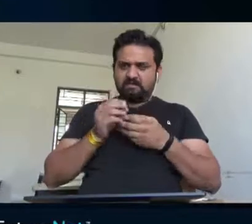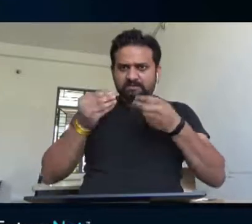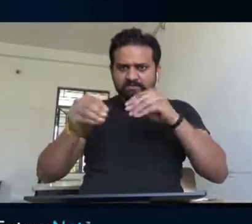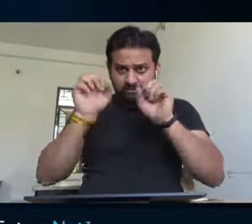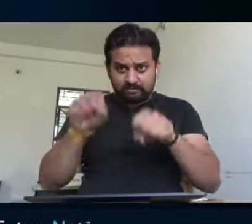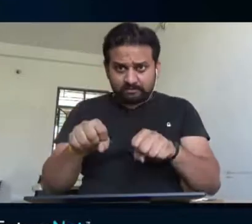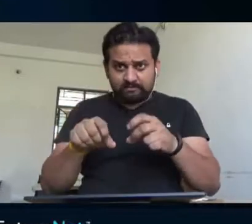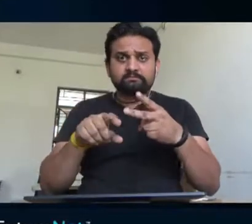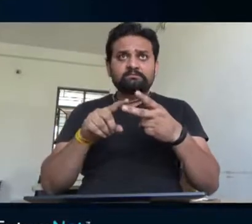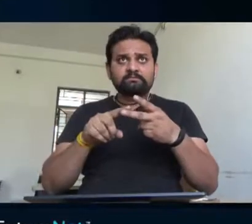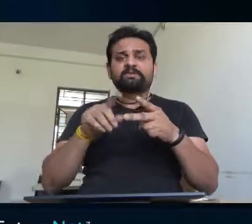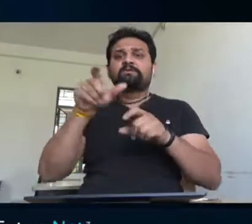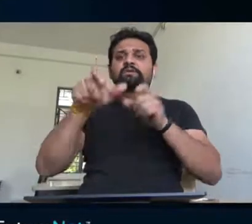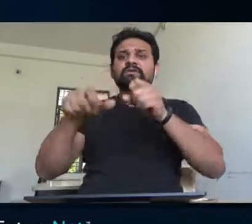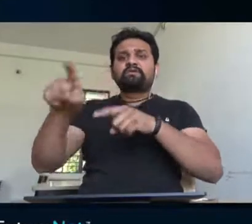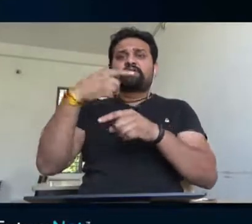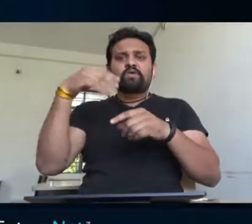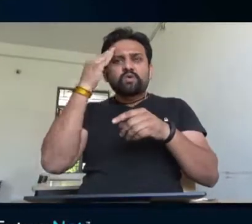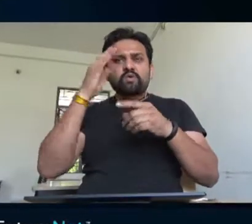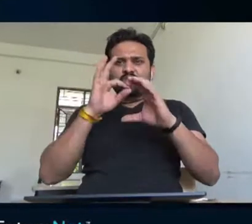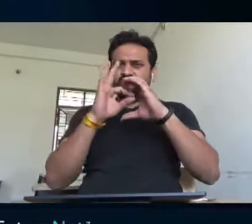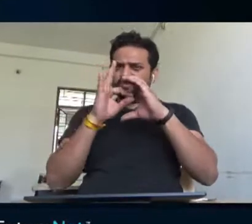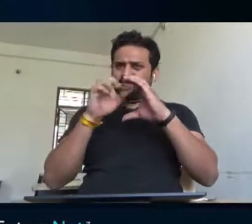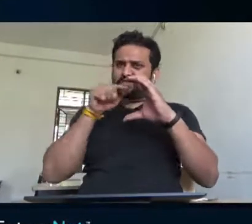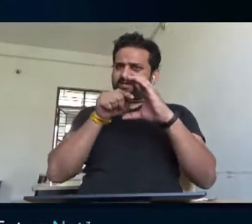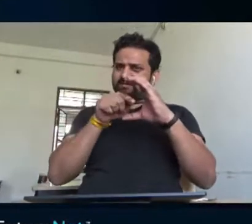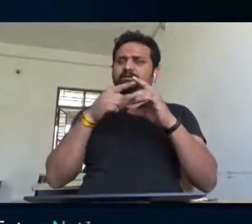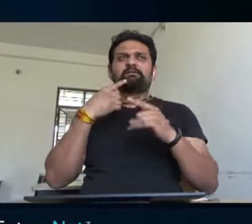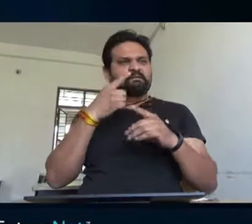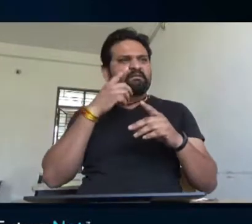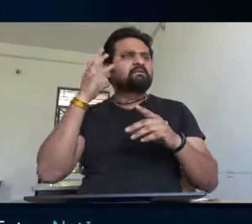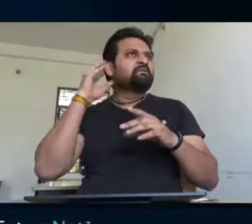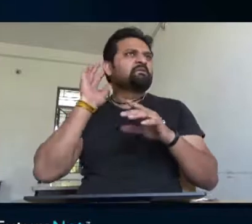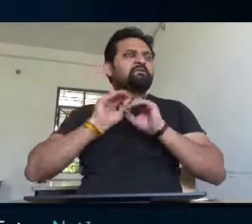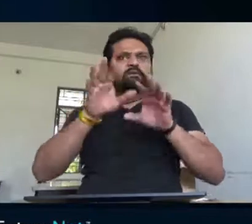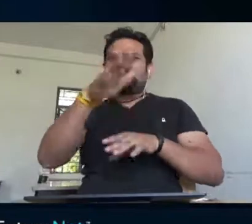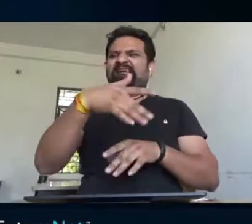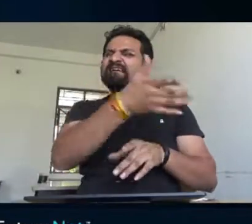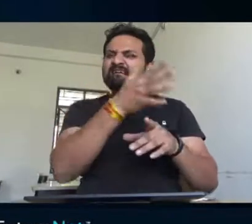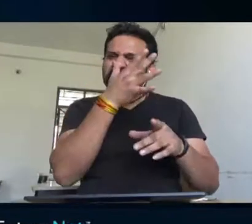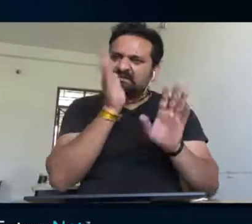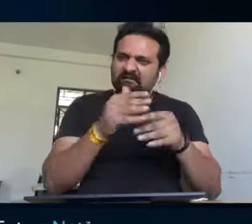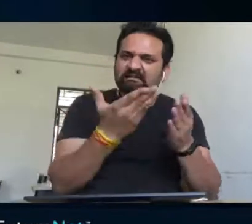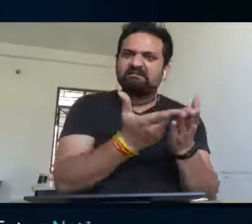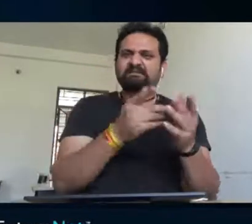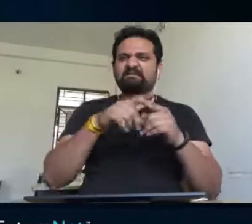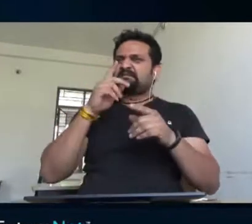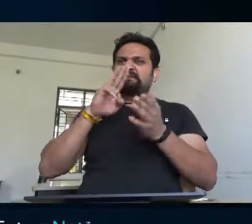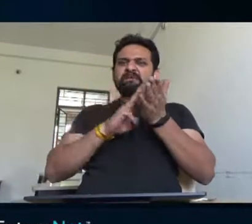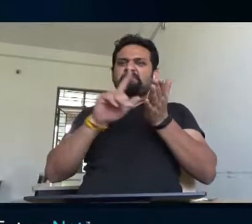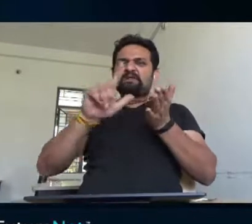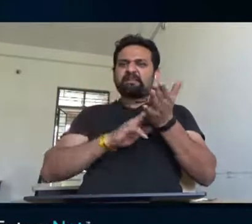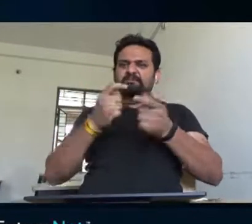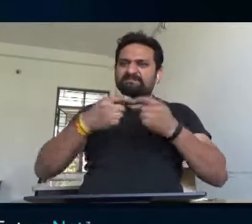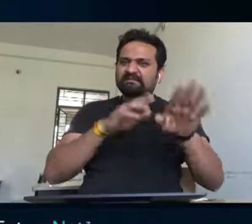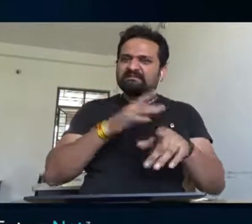people, when we start the information about the Futuro coin, they say, that will be also a fake coin, it is MLM company, and never